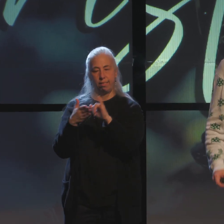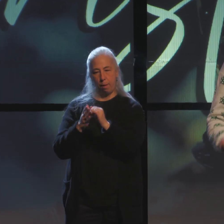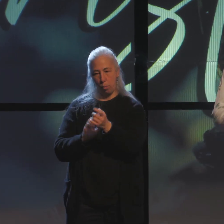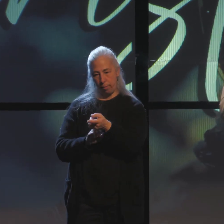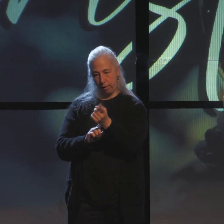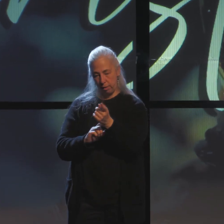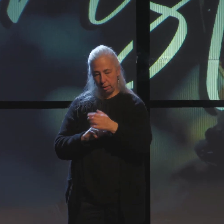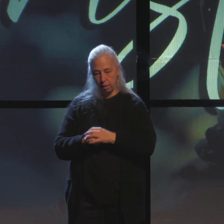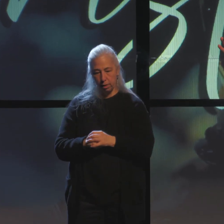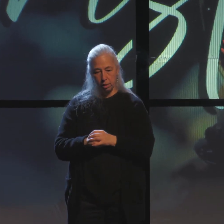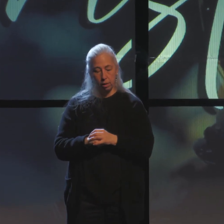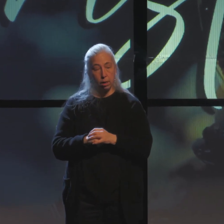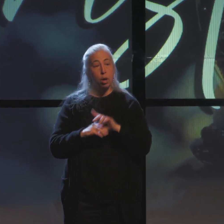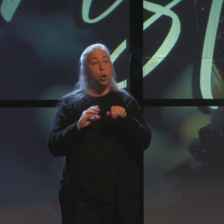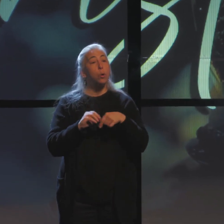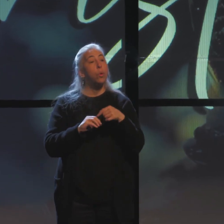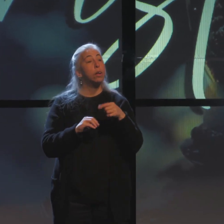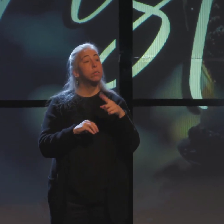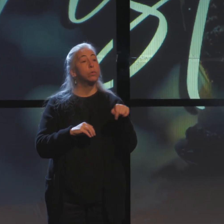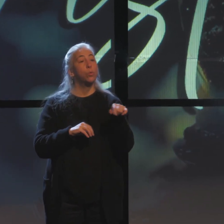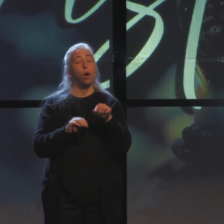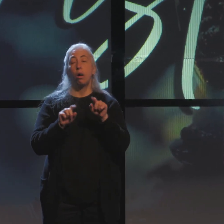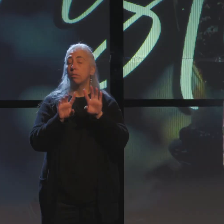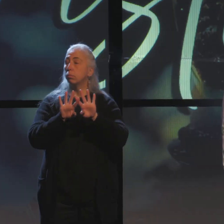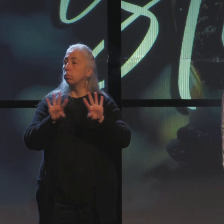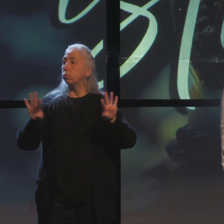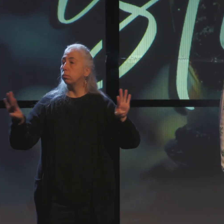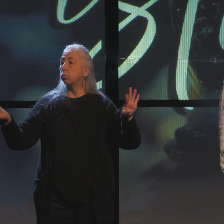And as you light a candle here in a moment,